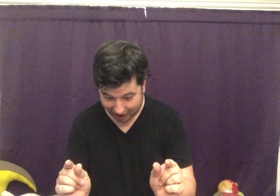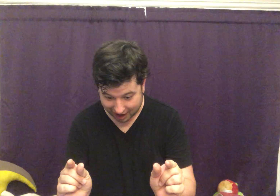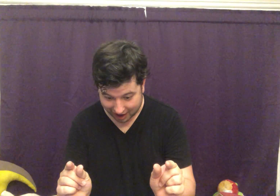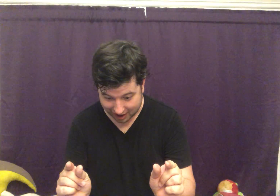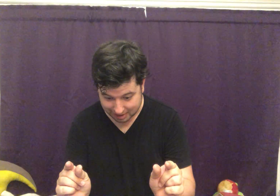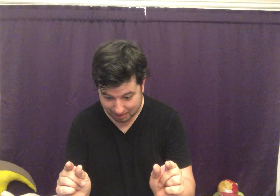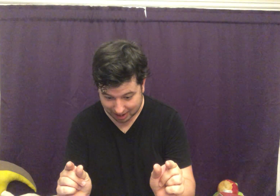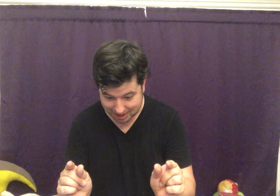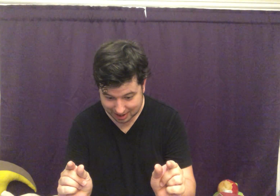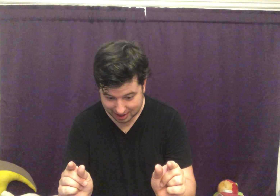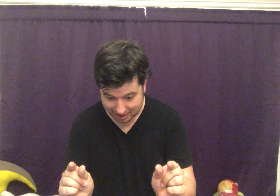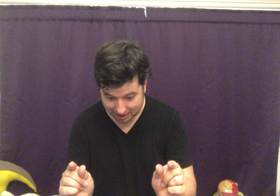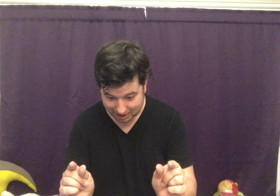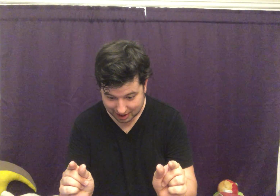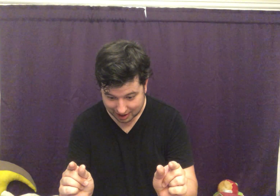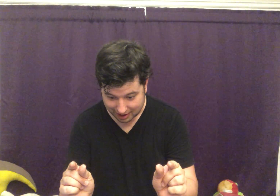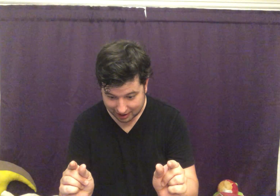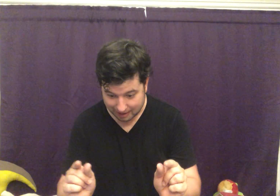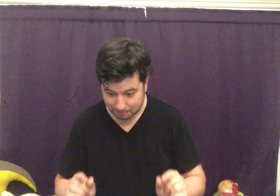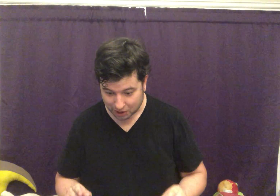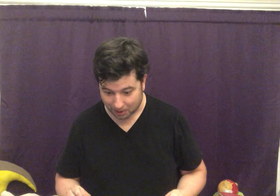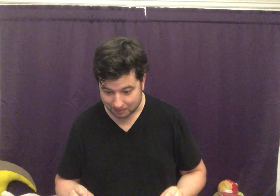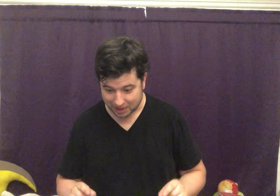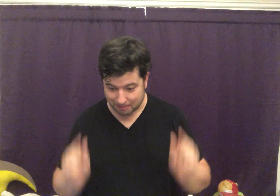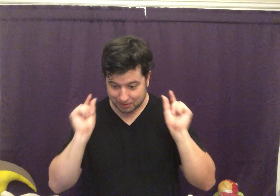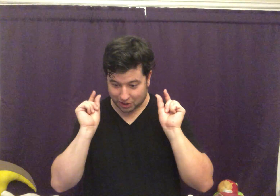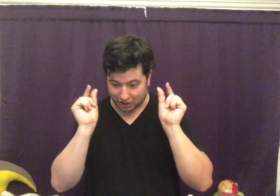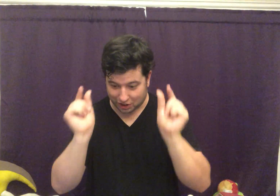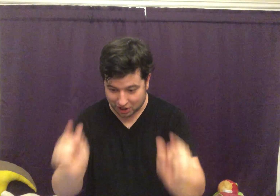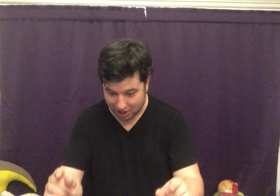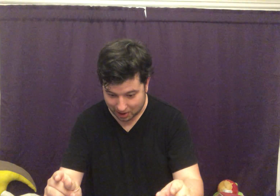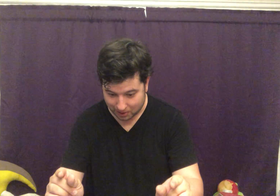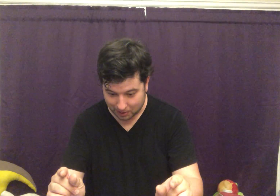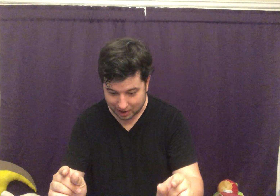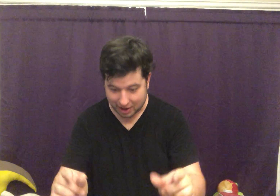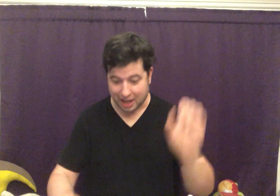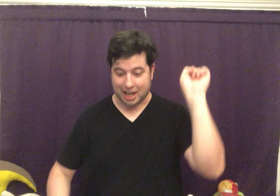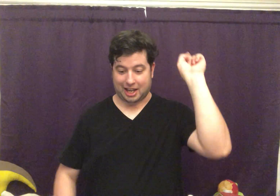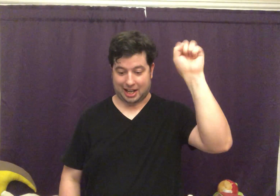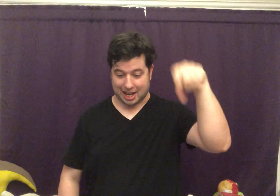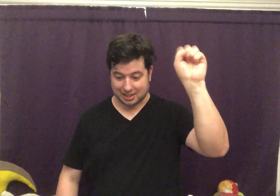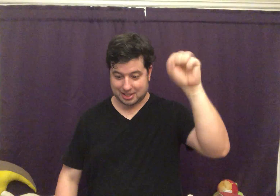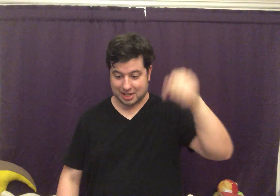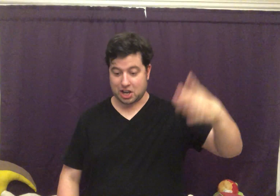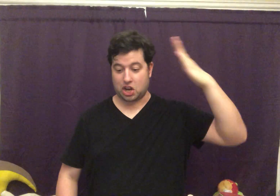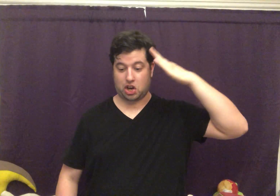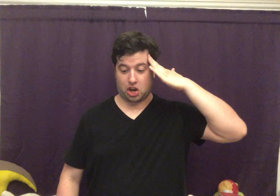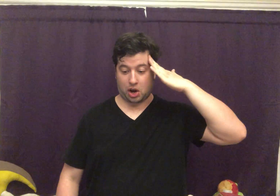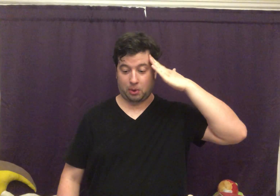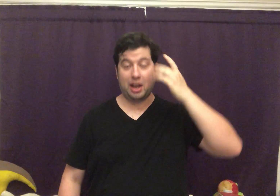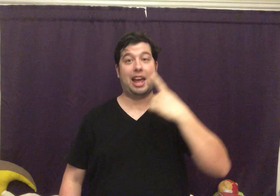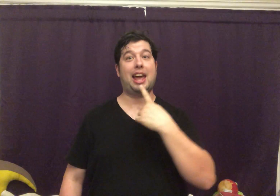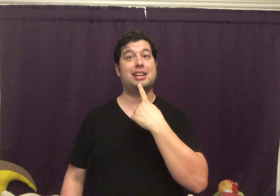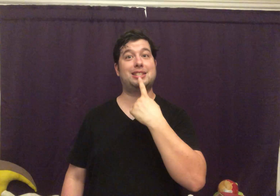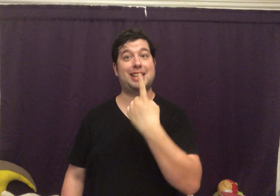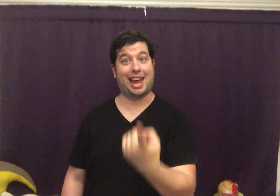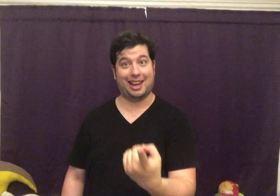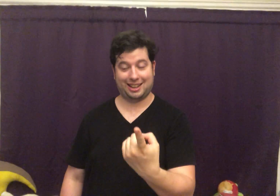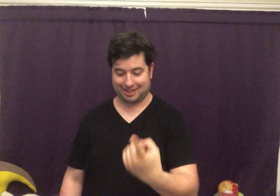And now I lost my face. Yep, go. Yep, go. Yes, no, say.